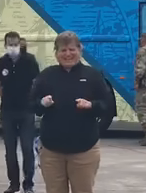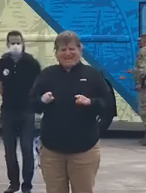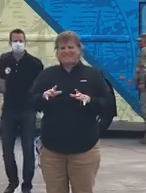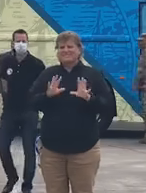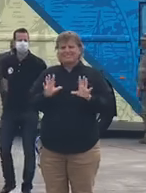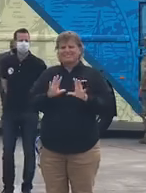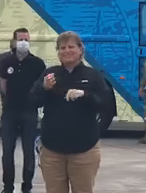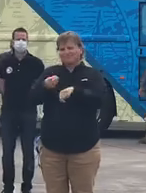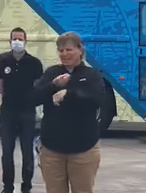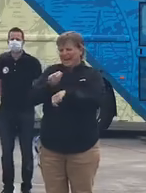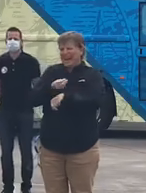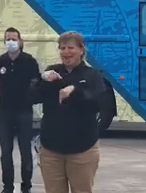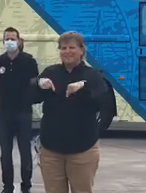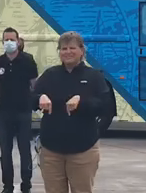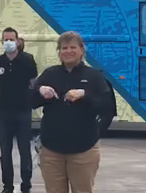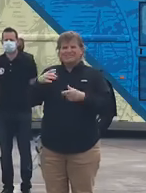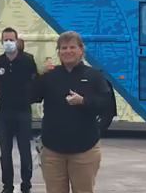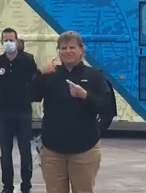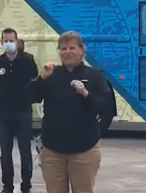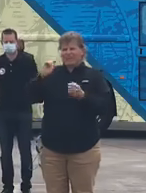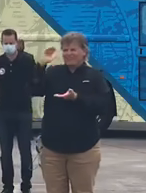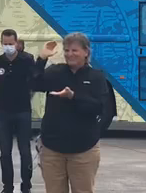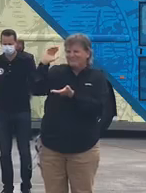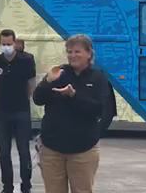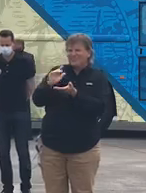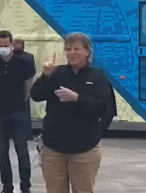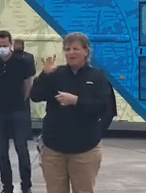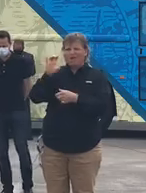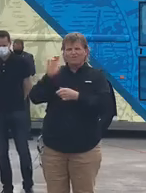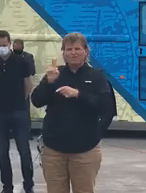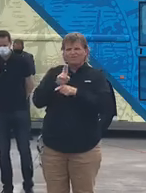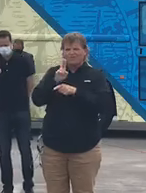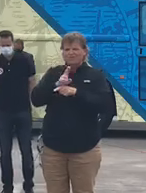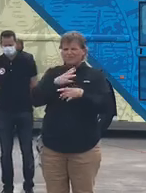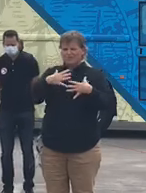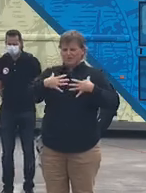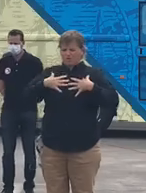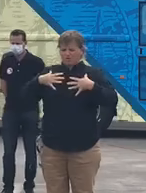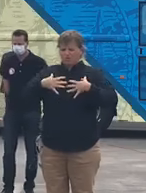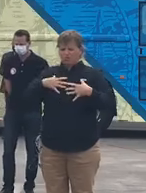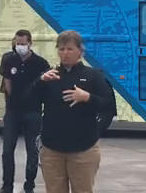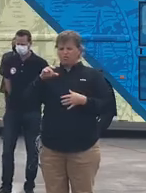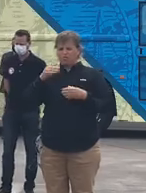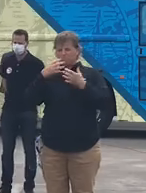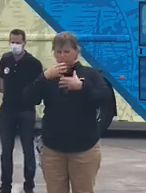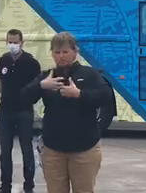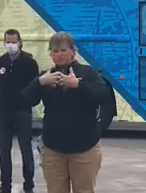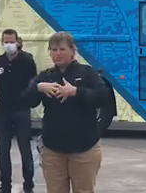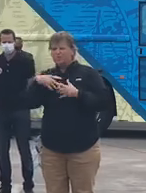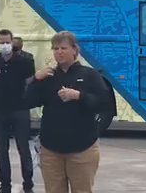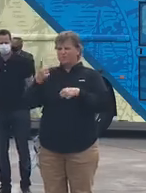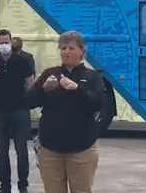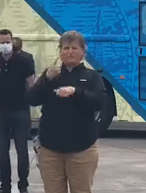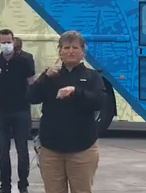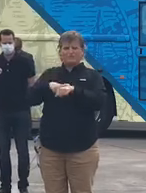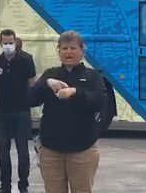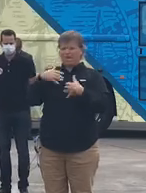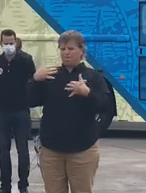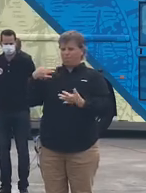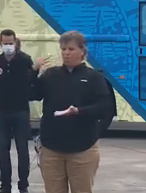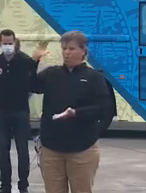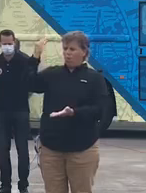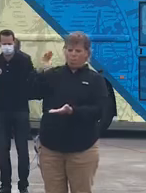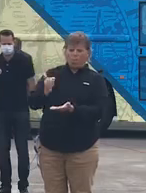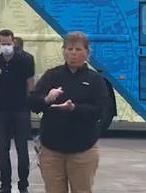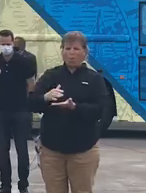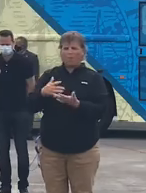than 100 people in our respirators today in Miami-Dade County. That's the first time we've seen that in quite some time. We have thousands of beds that